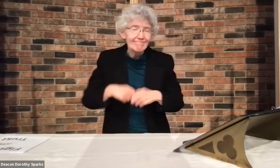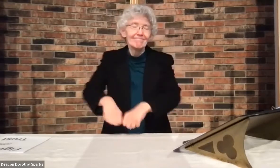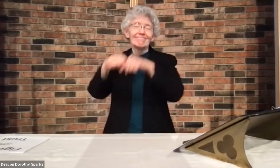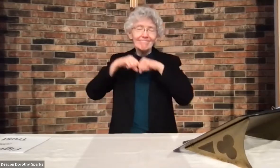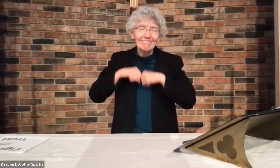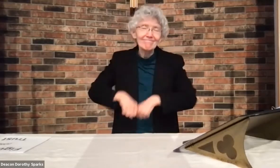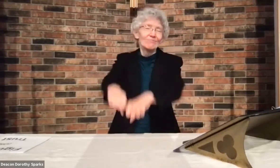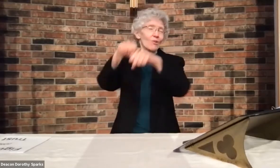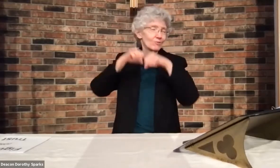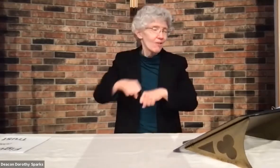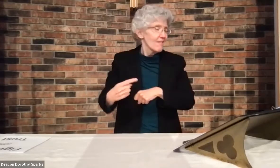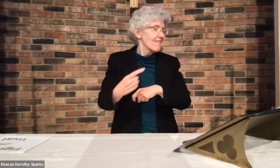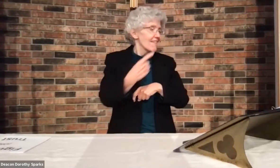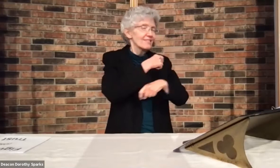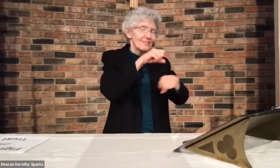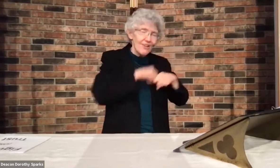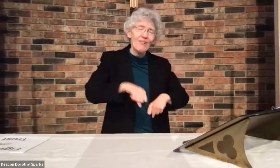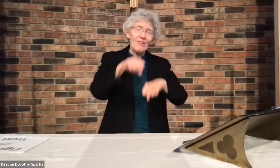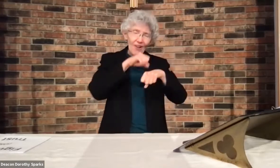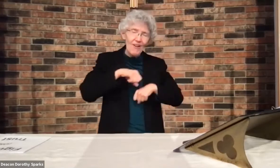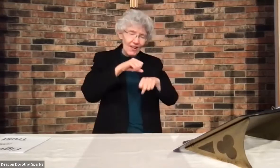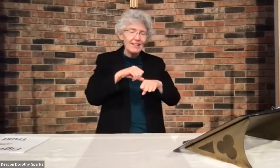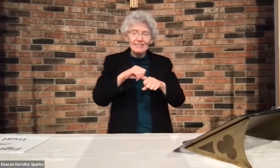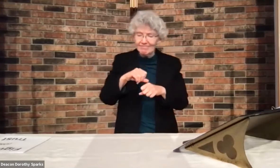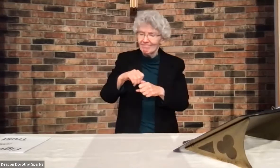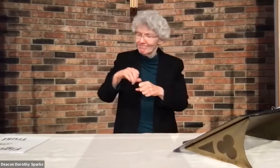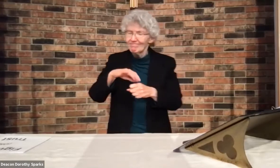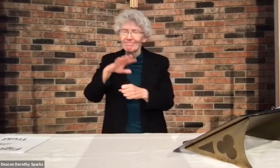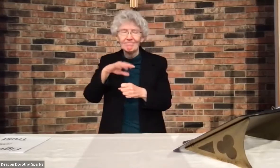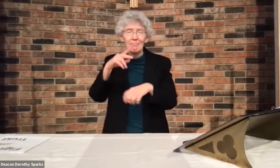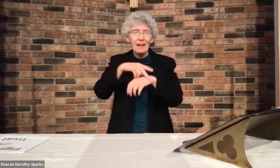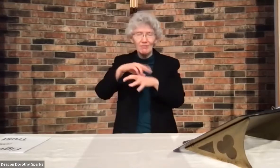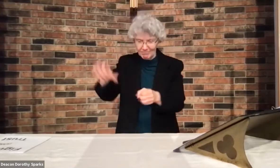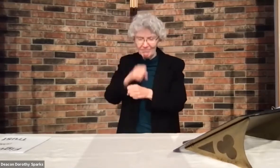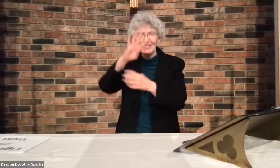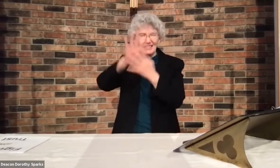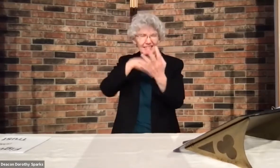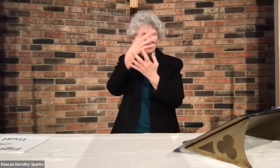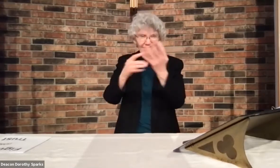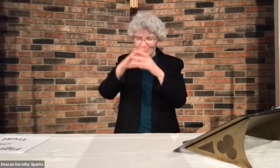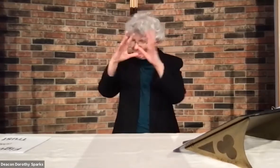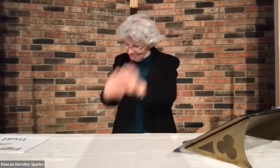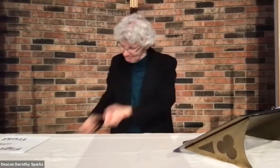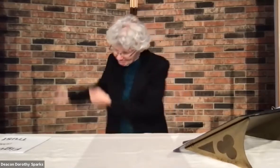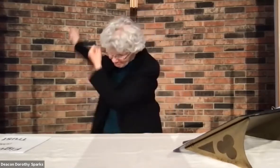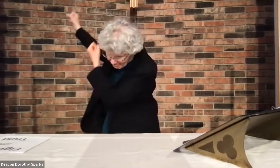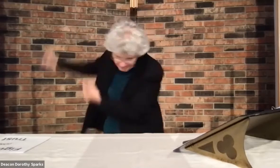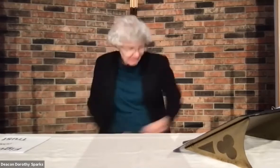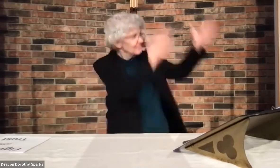Simon answered, "Master, we worked hard all night trying to catch fish and caught nothing.